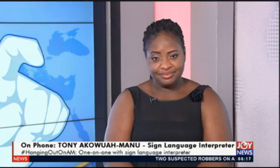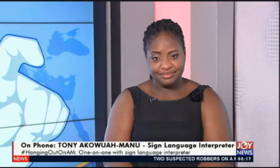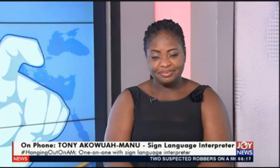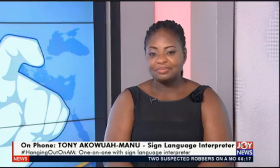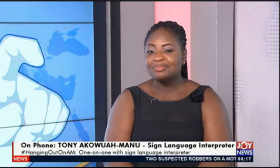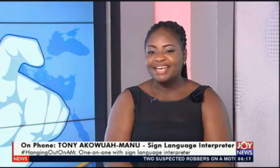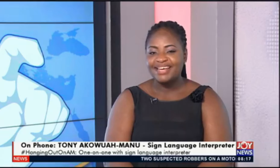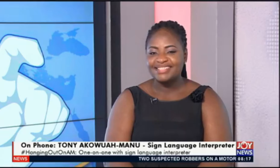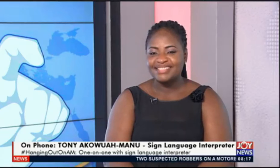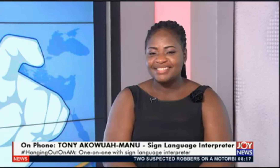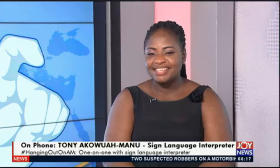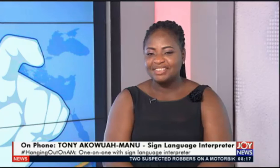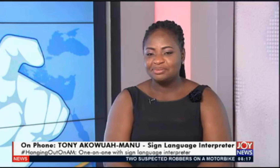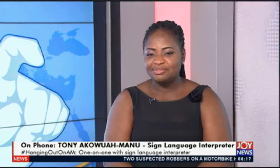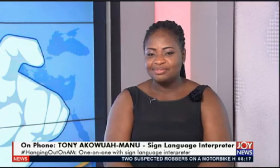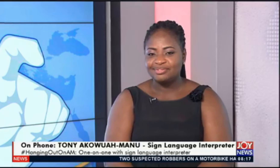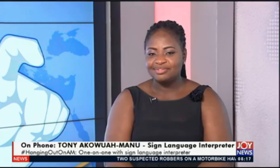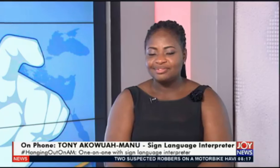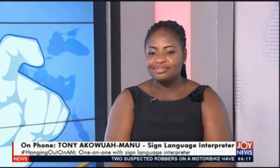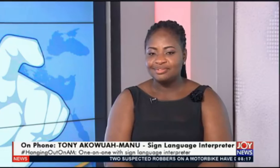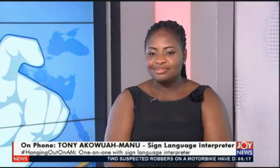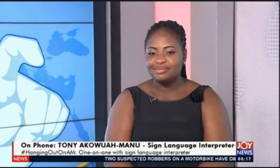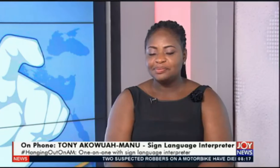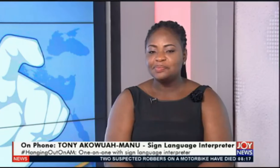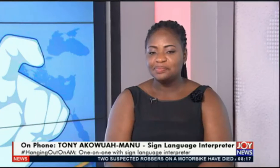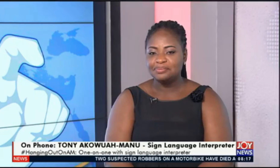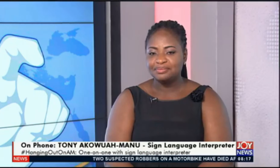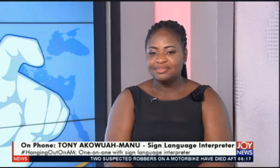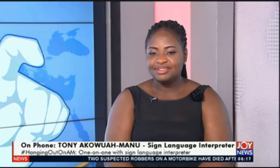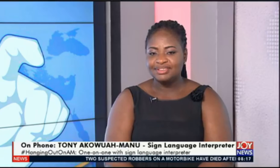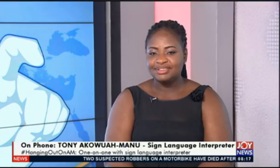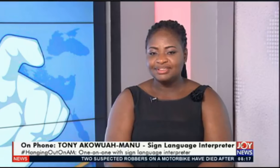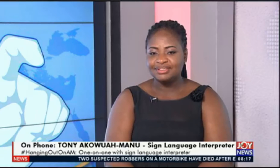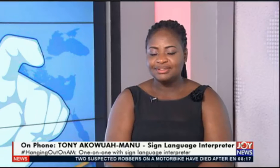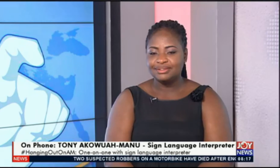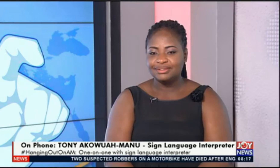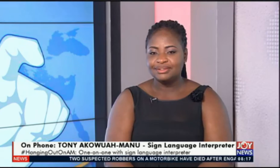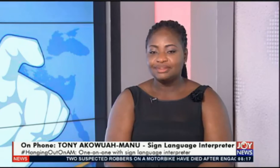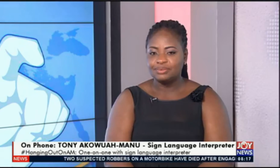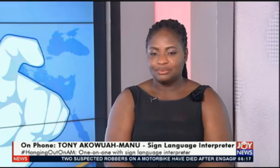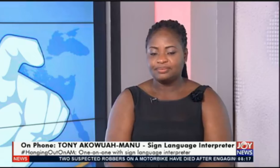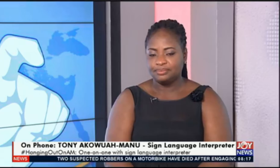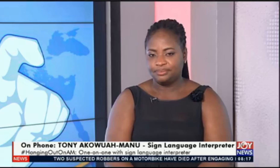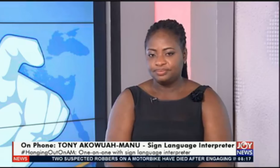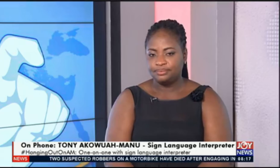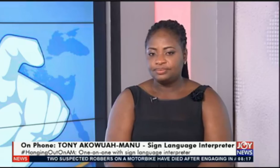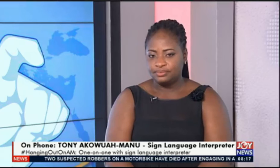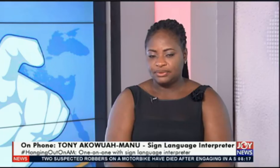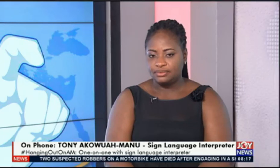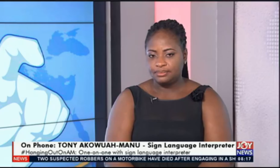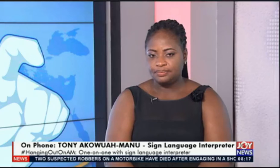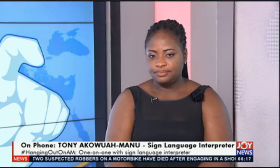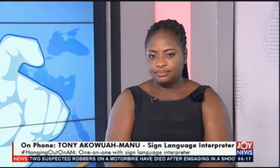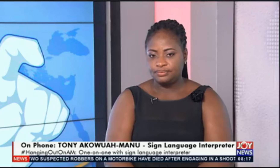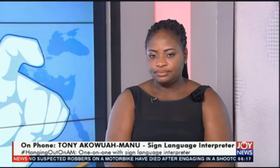Love. Yes. Basically, when we all started this, and this was not where we were anticipating. This is